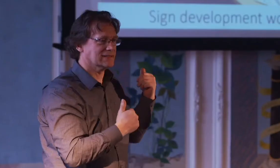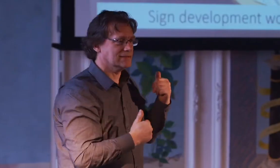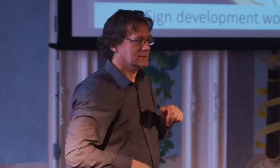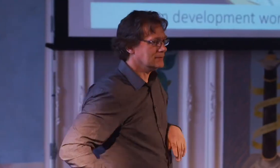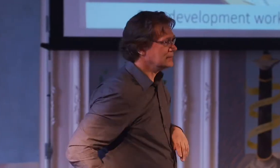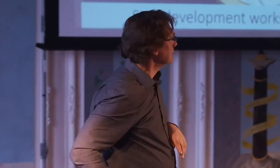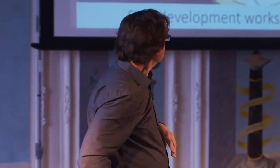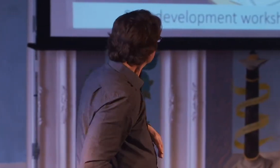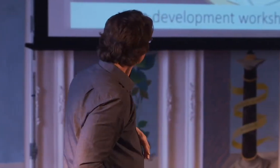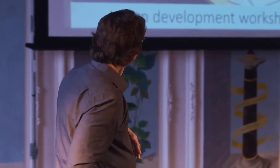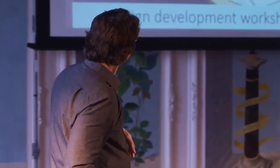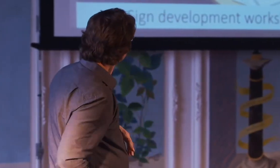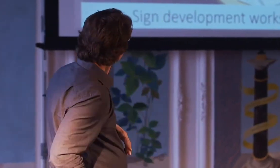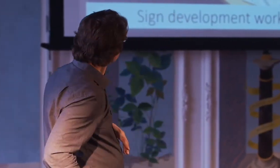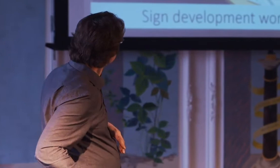In particular, this one was focusing on maths.